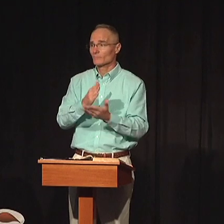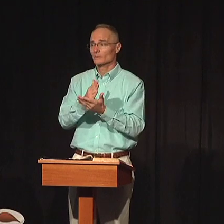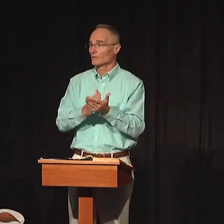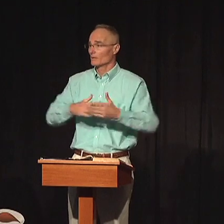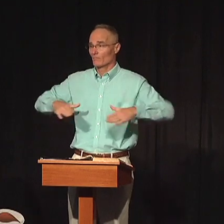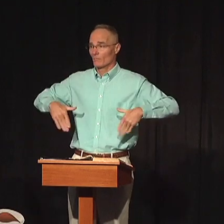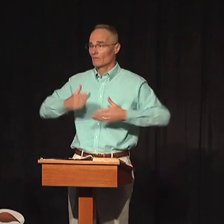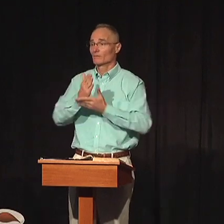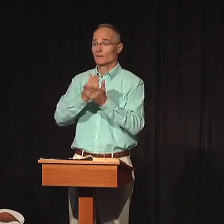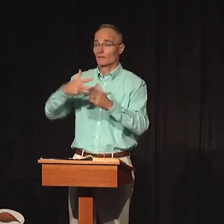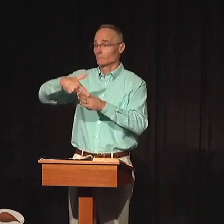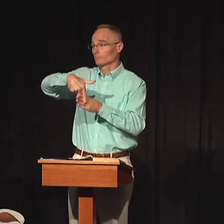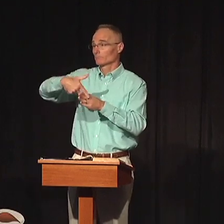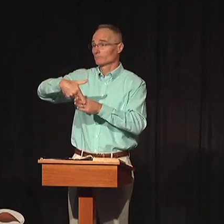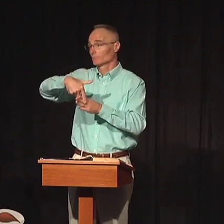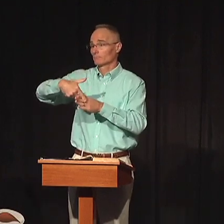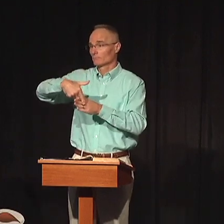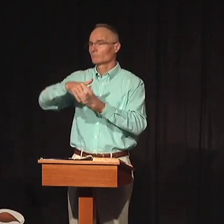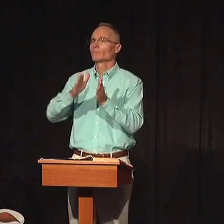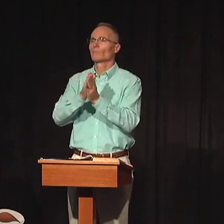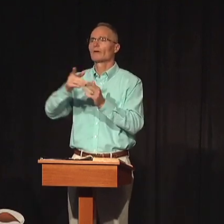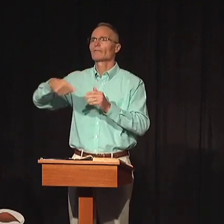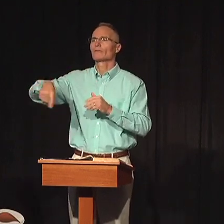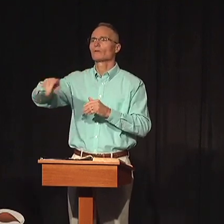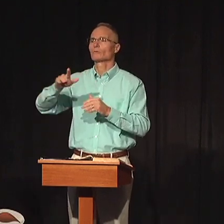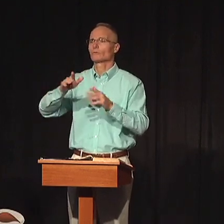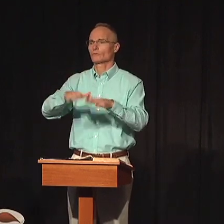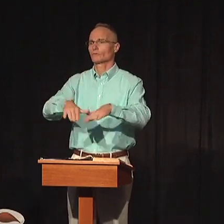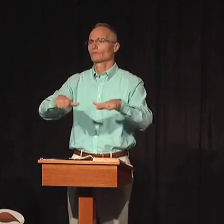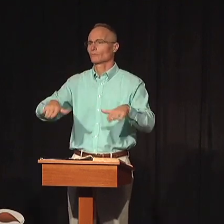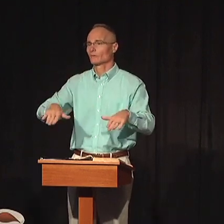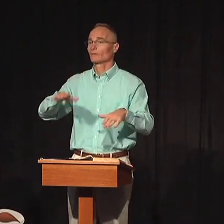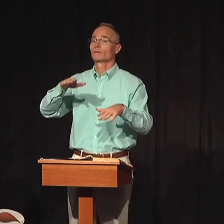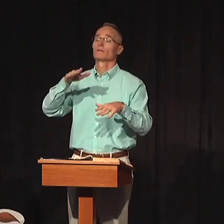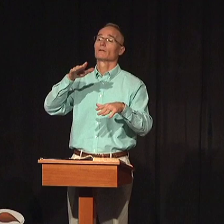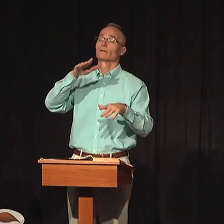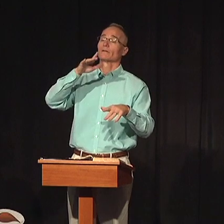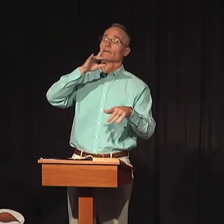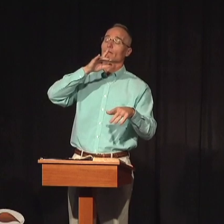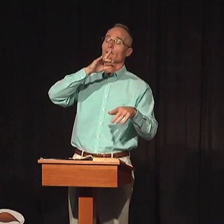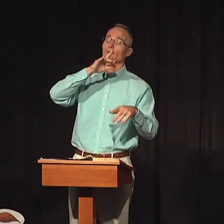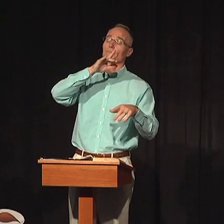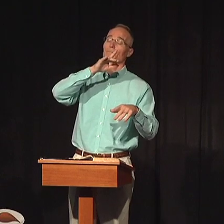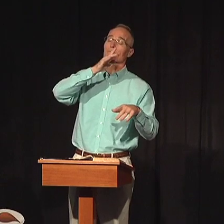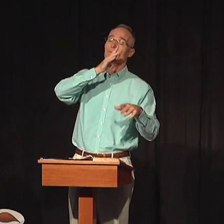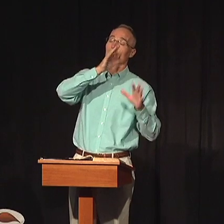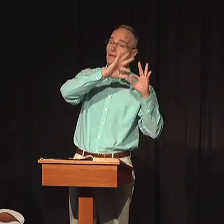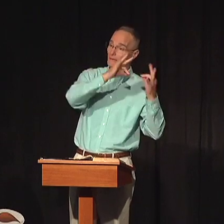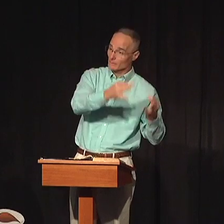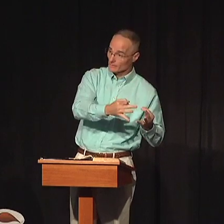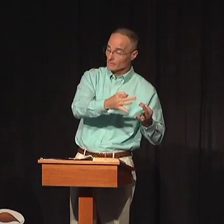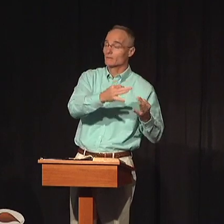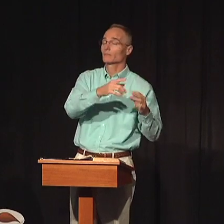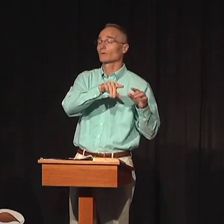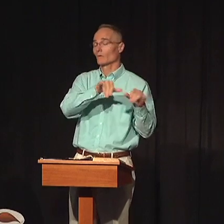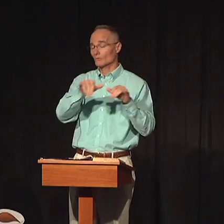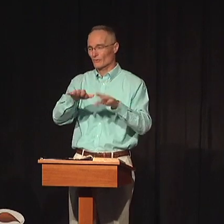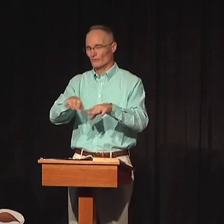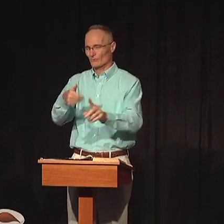Some have signed up. Some have not yet signed up. They're borderline whether they're going to come. So pray for those children. And the families